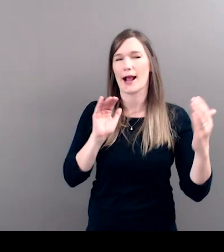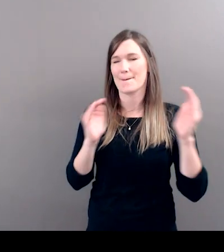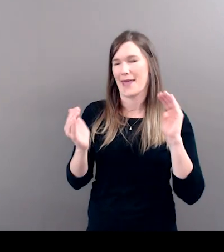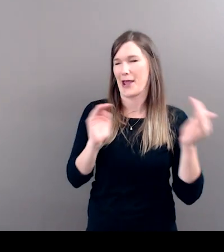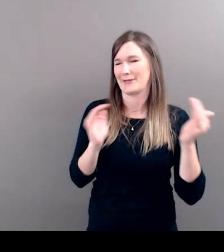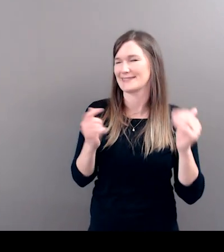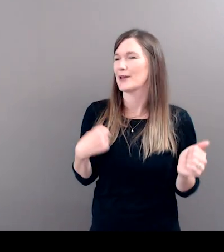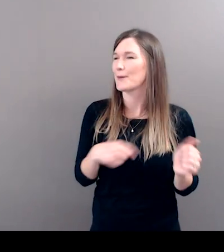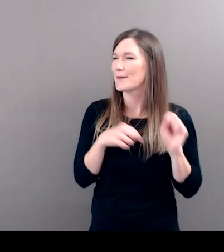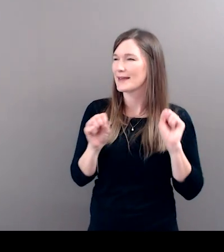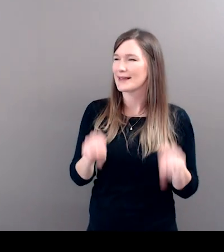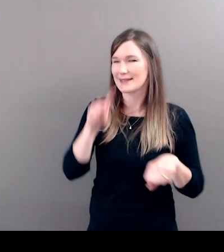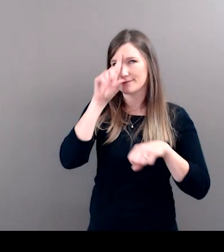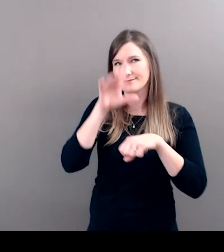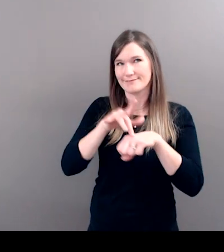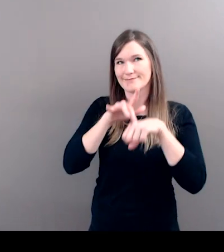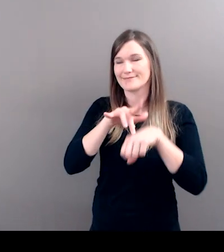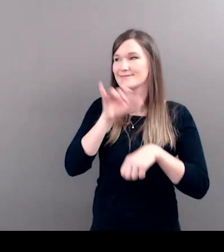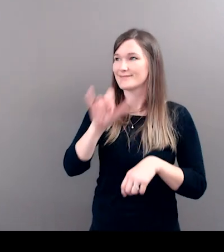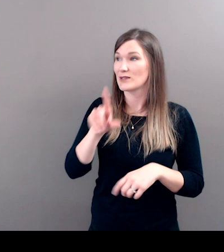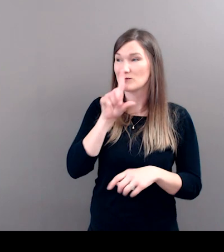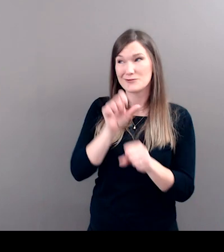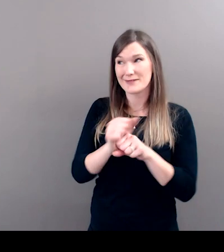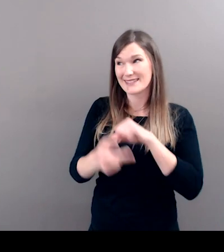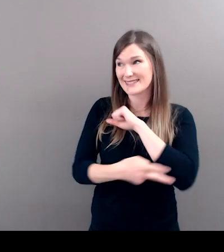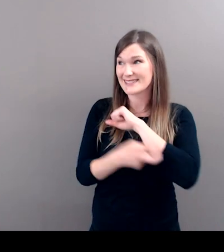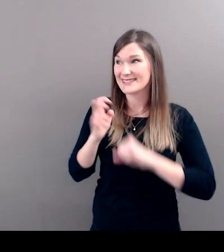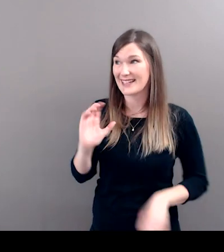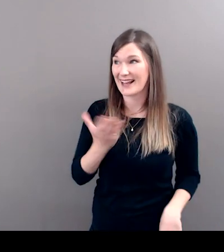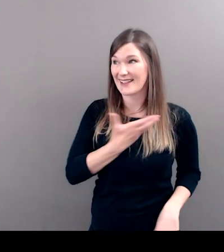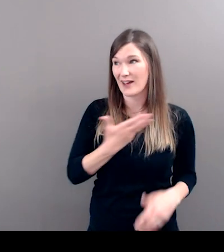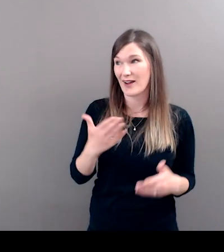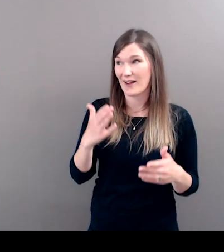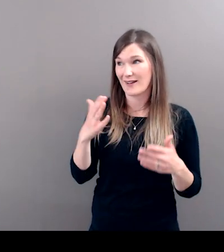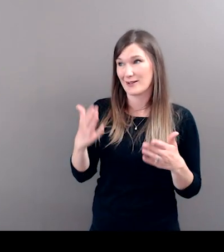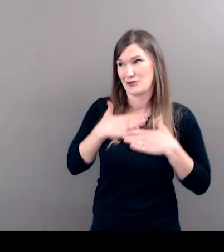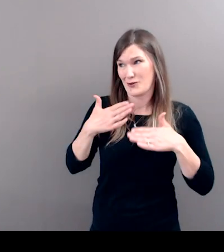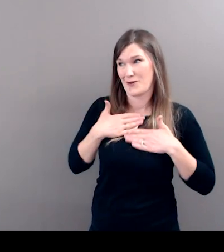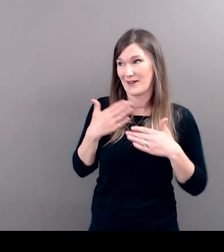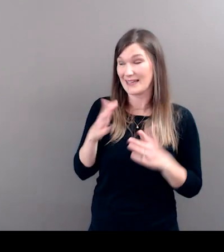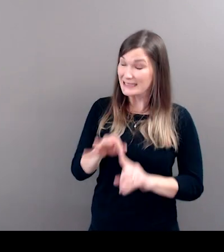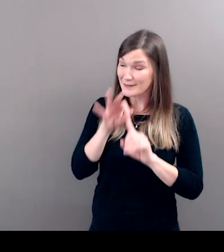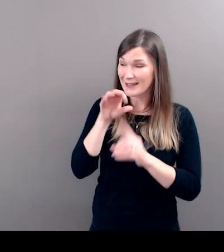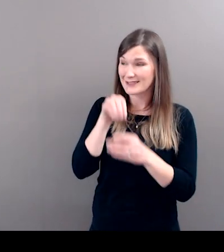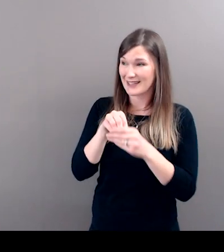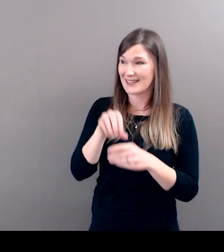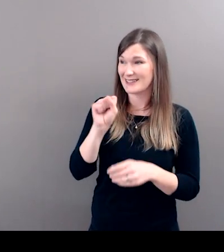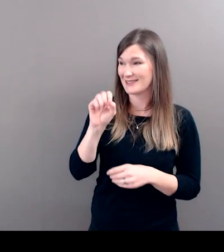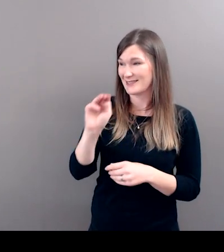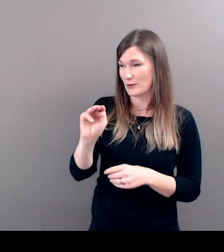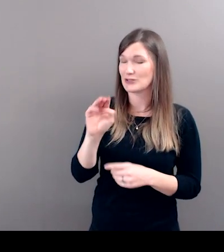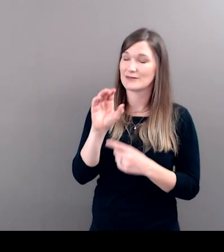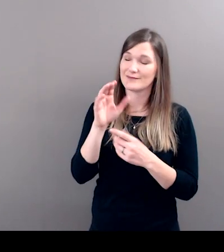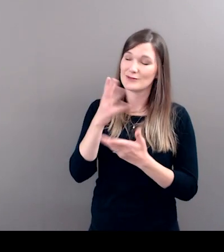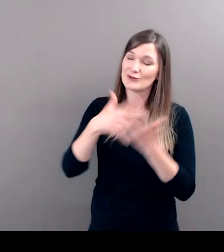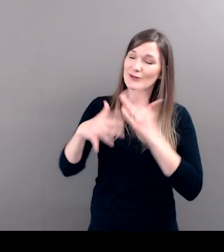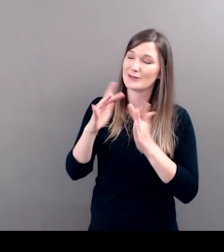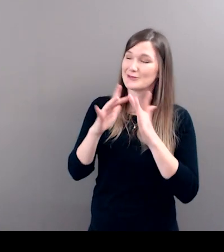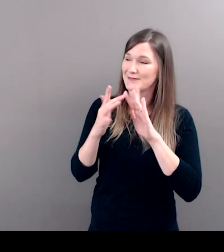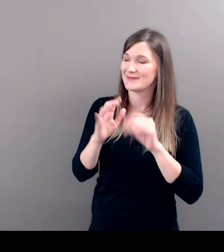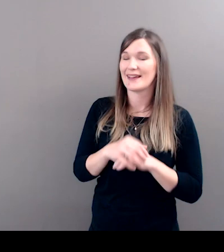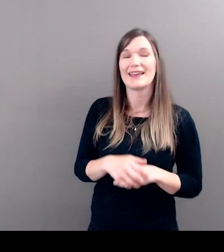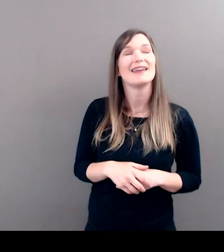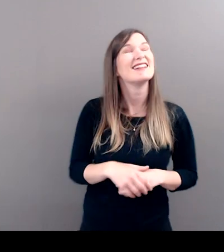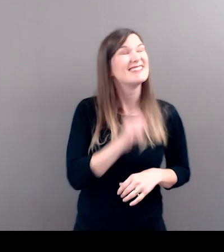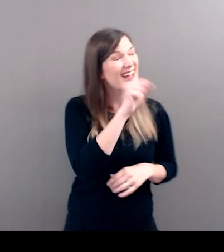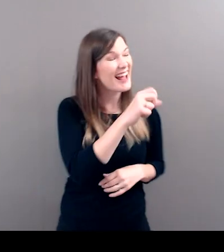the thief of joy. It is. Especially in the social media world, right? Mm-hmm. So, yeah. That's definitely something I struggle with too, saying, okay, this person looks like a great father, a